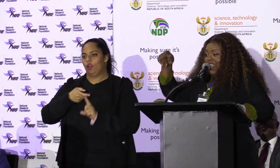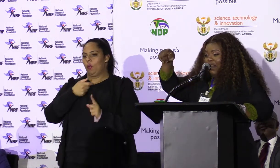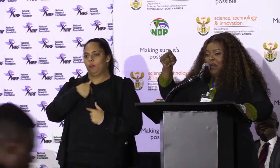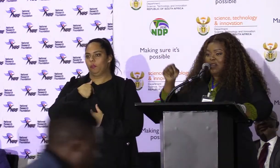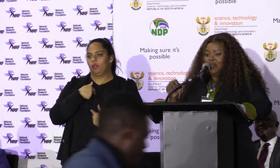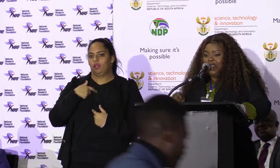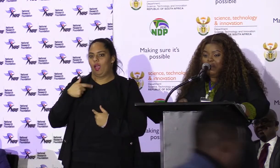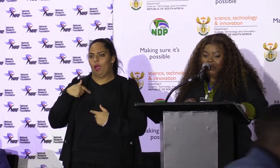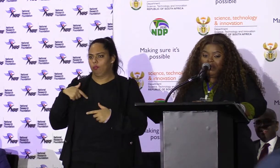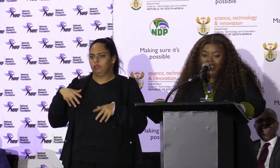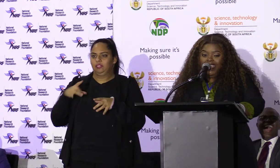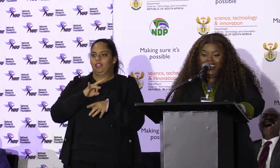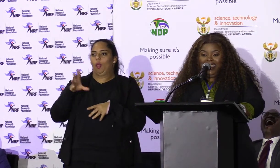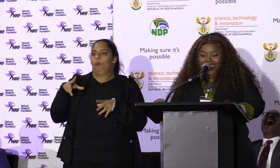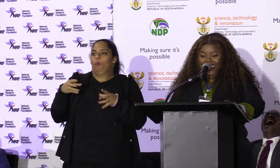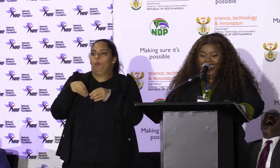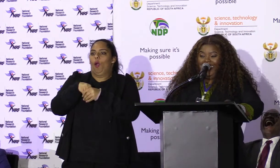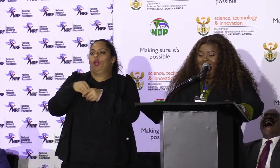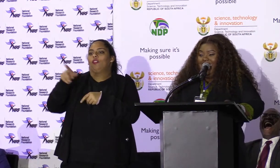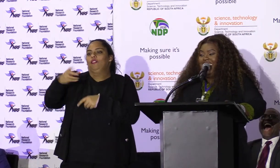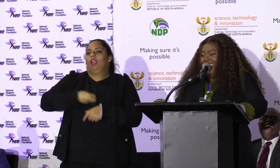Me, I'm still part of them.